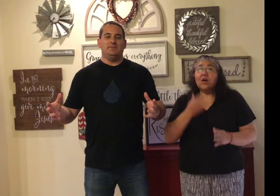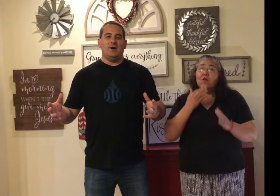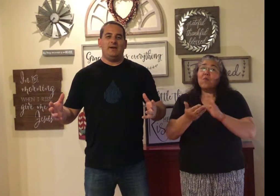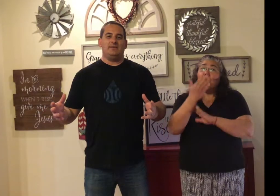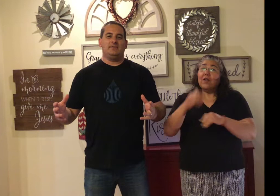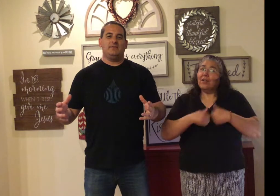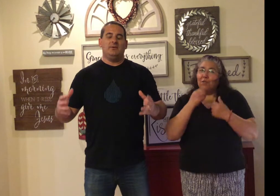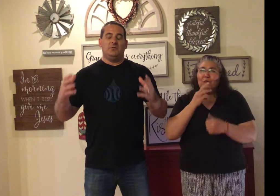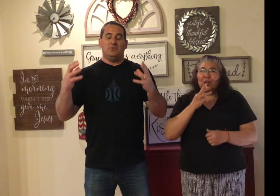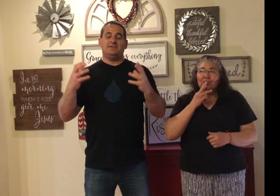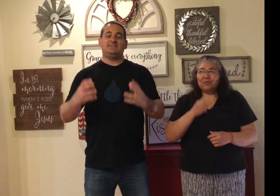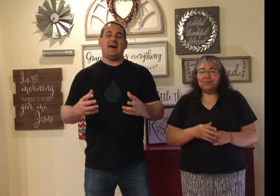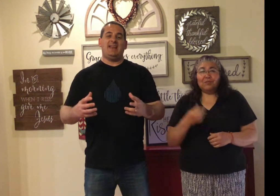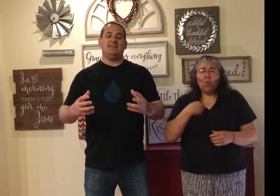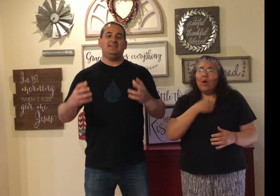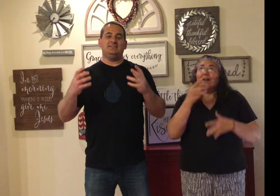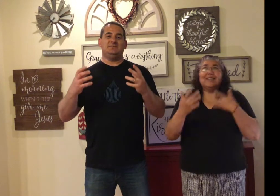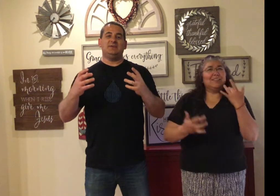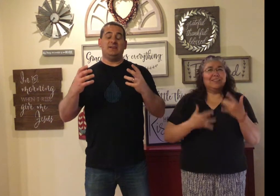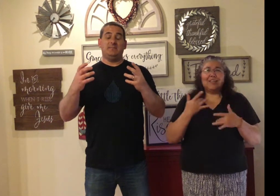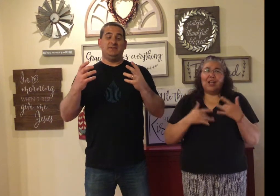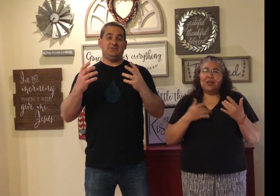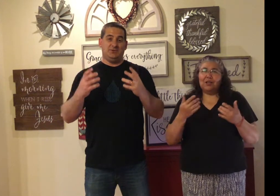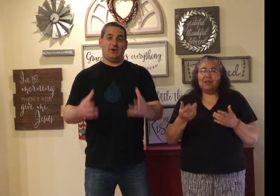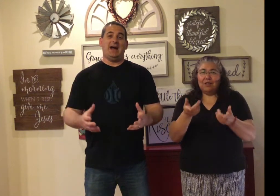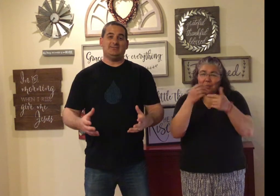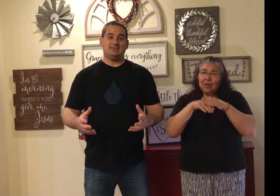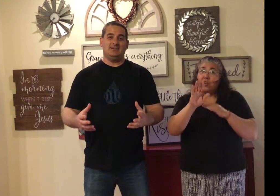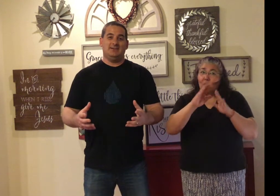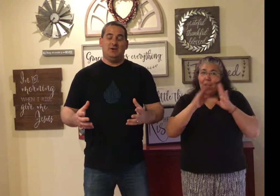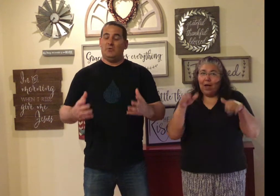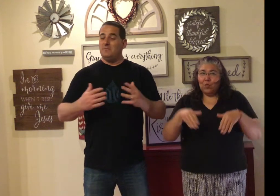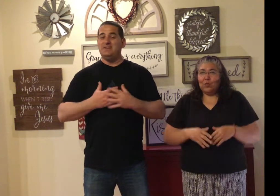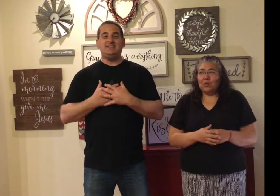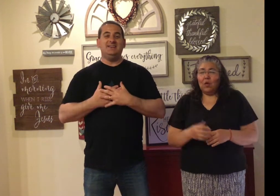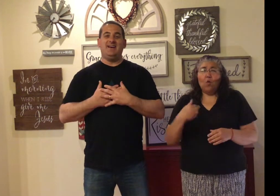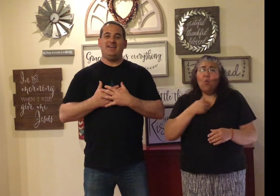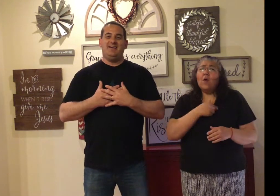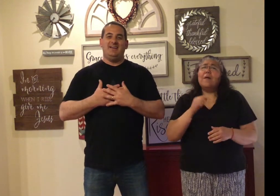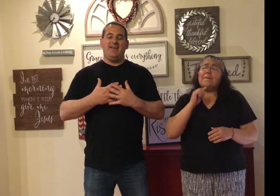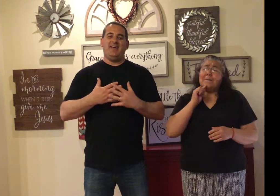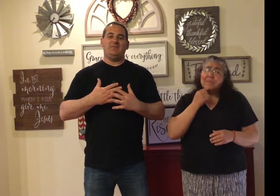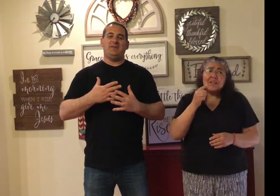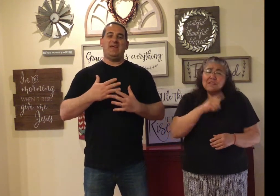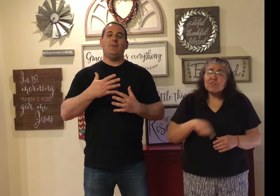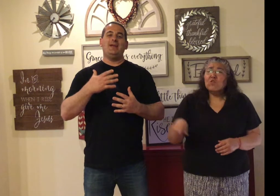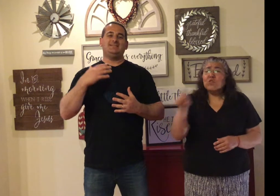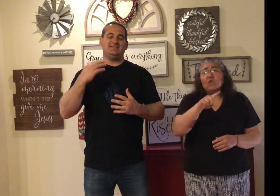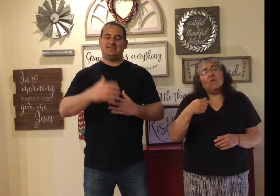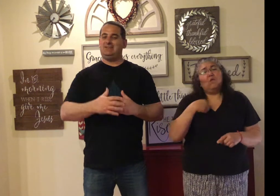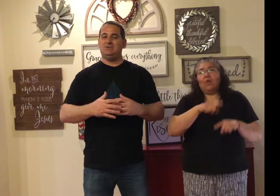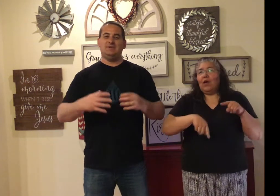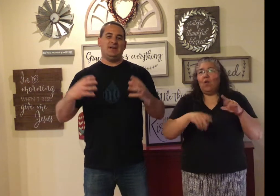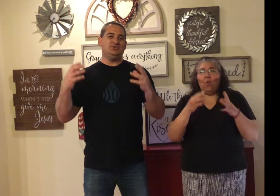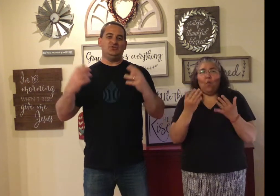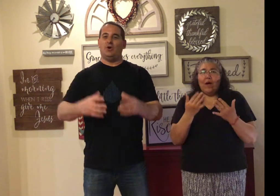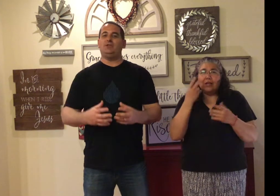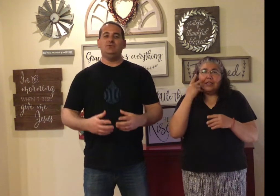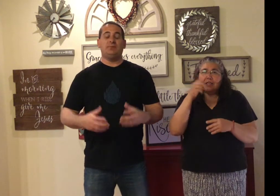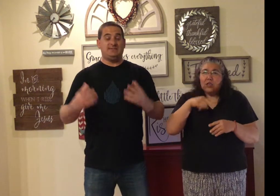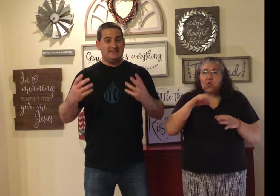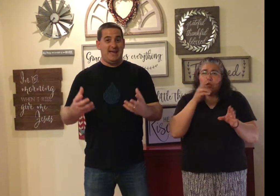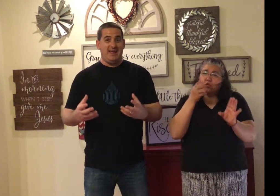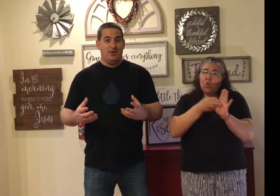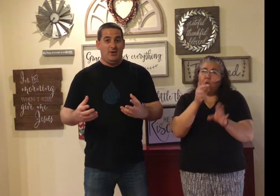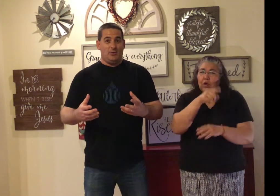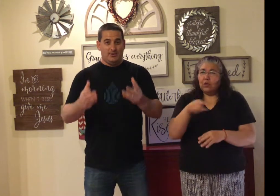Good morning, Living Water. We're excited to be coming into your house. We're missing you, and we can't wait to see you and join